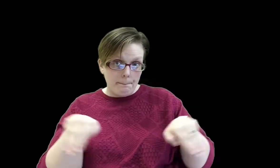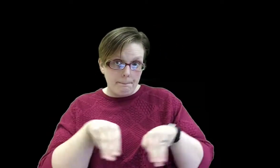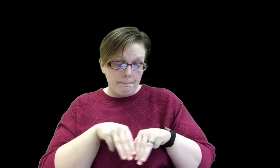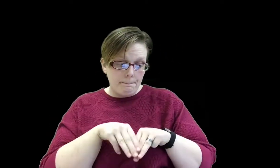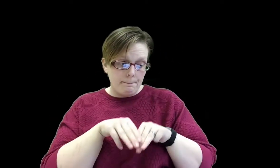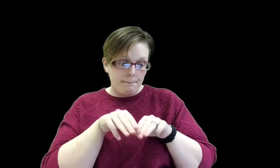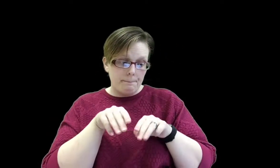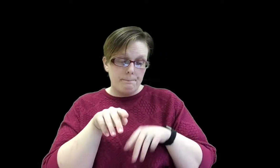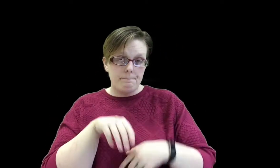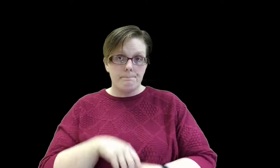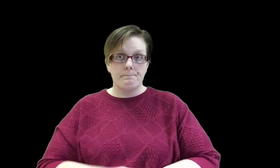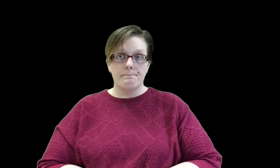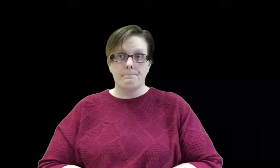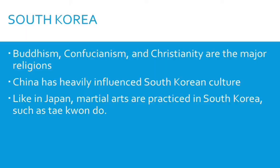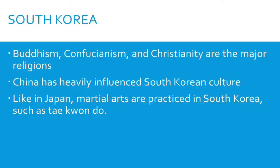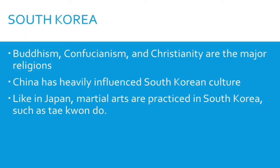Did you see it on the map?